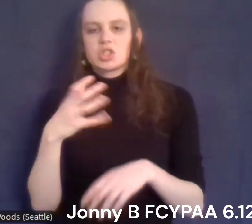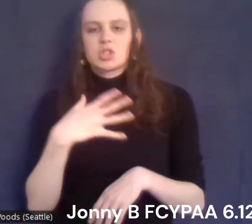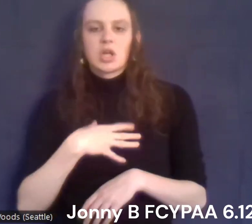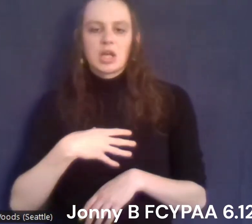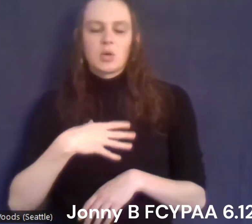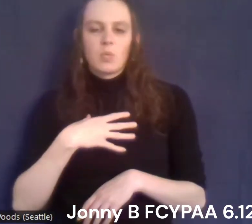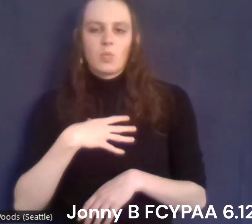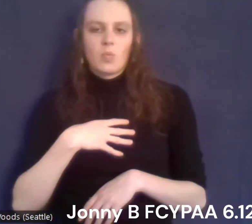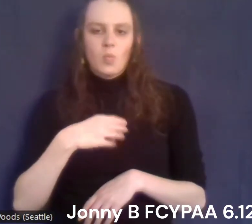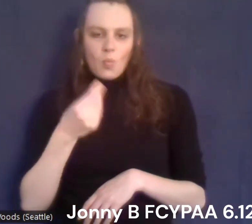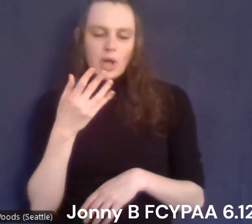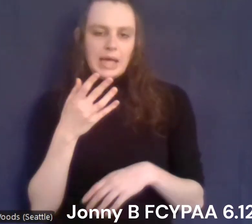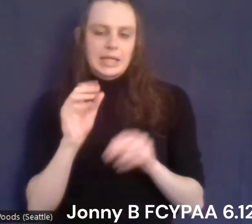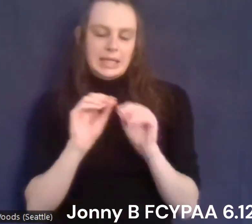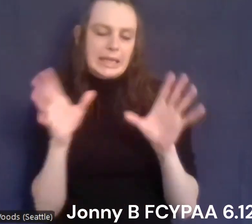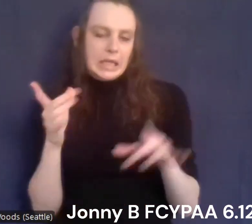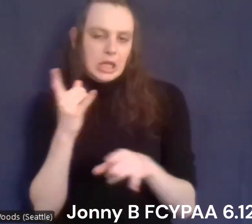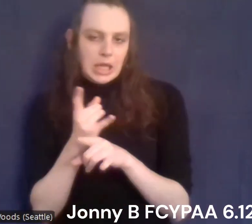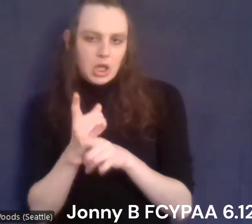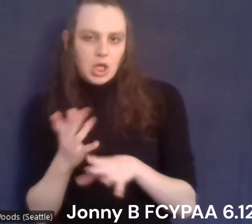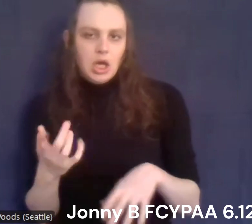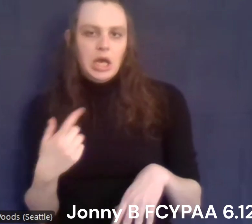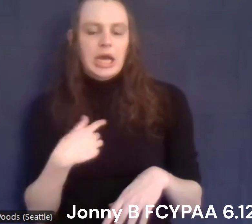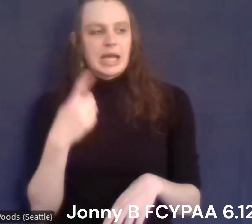yeah. And I'm like,